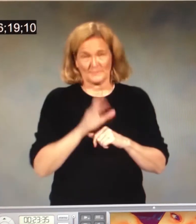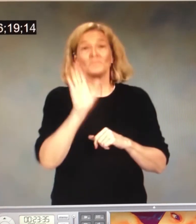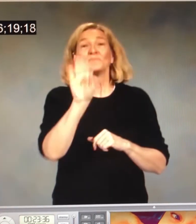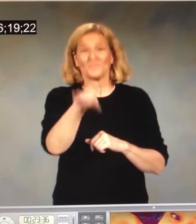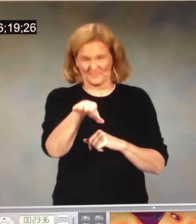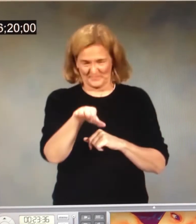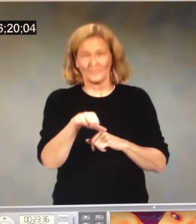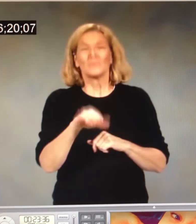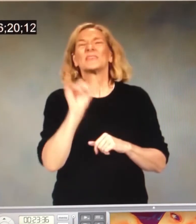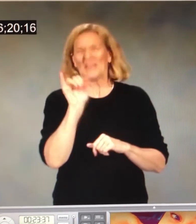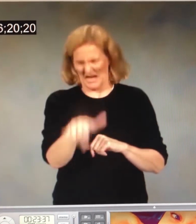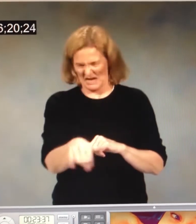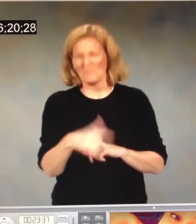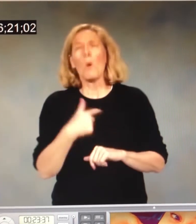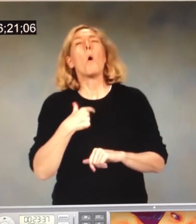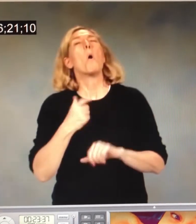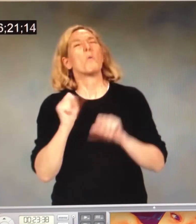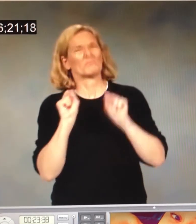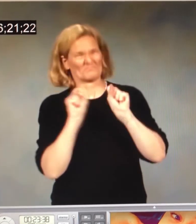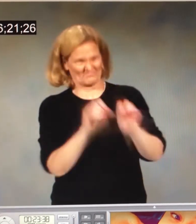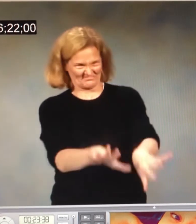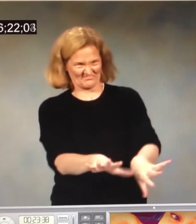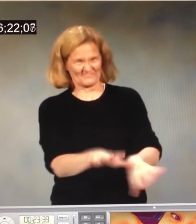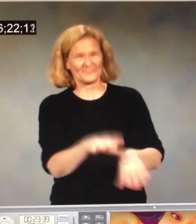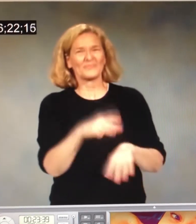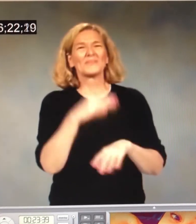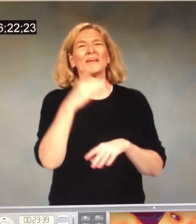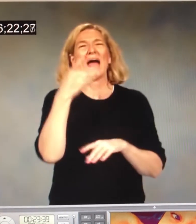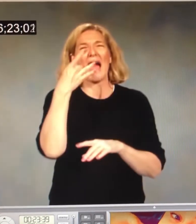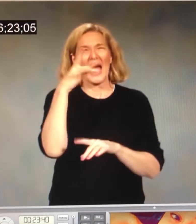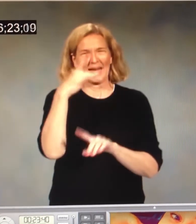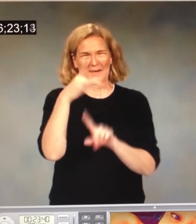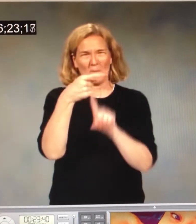program. Now not so much. Well,